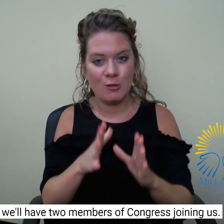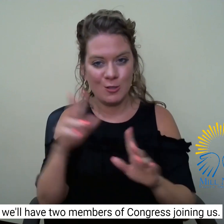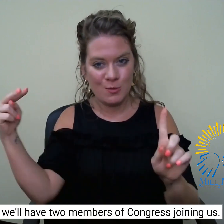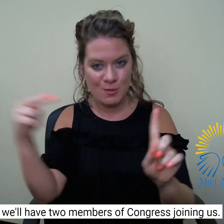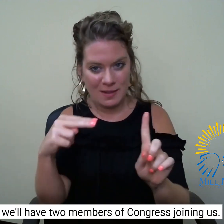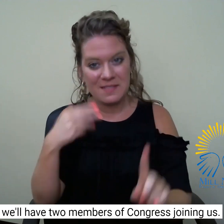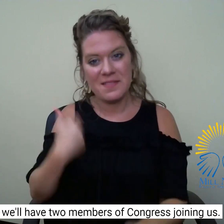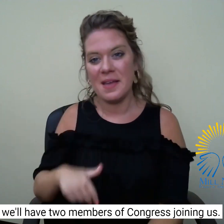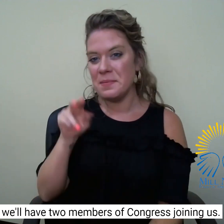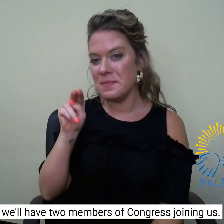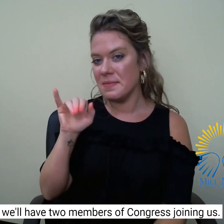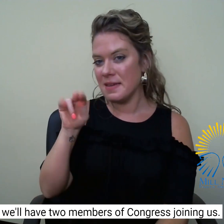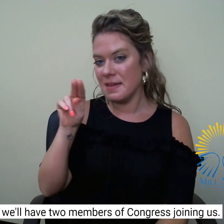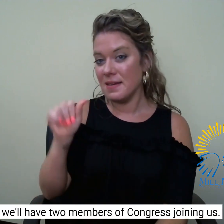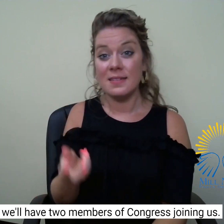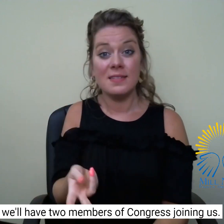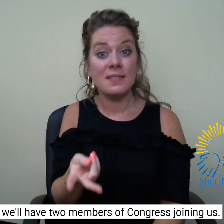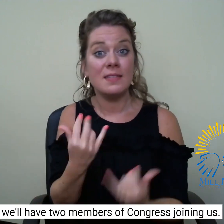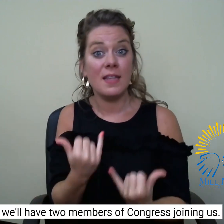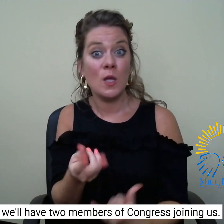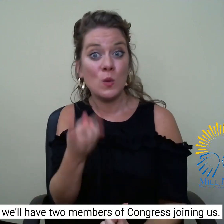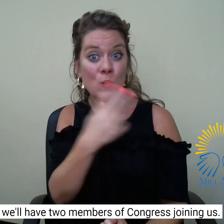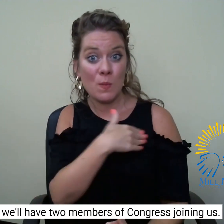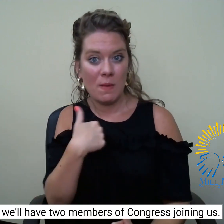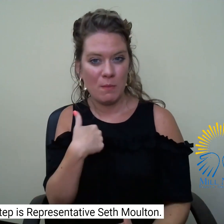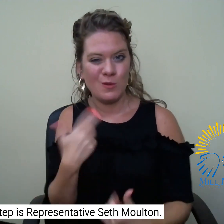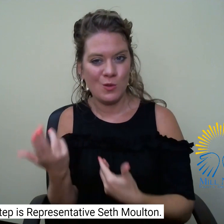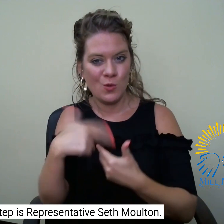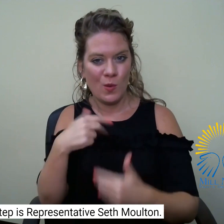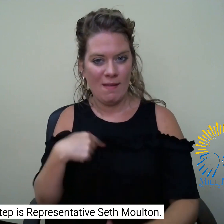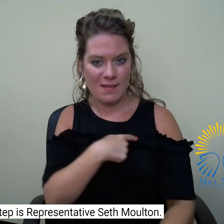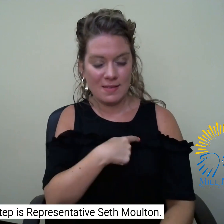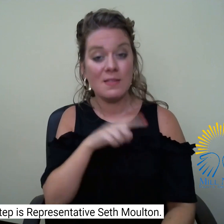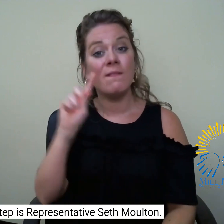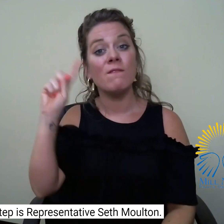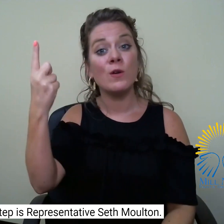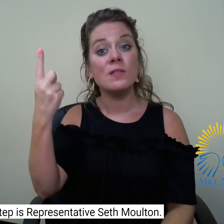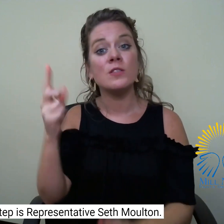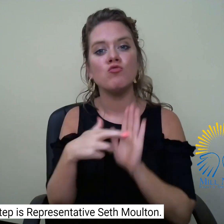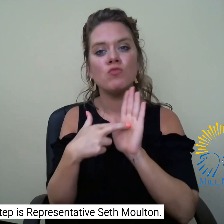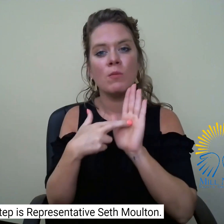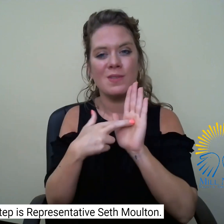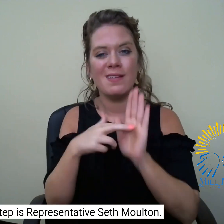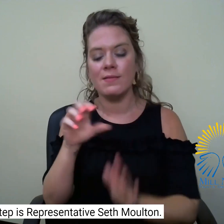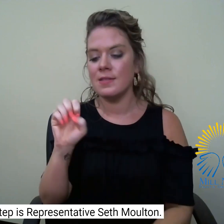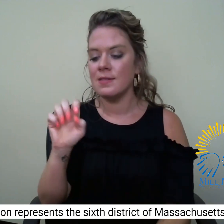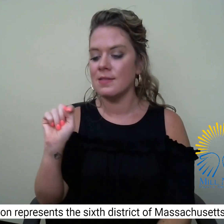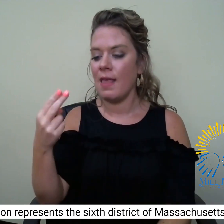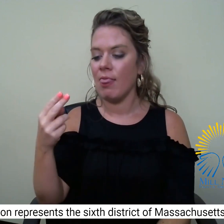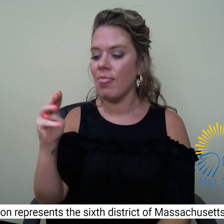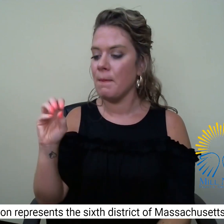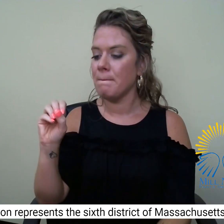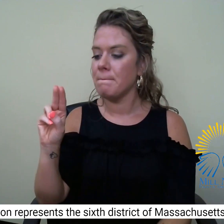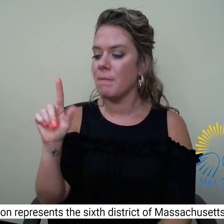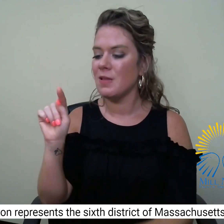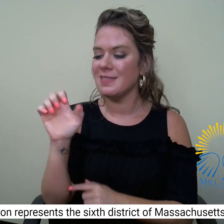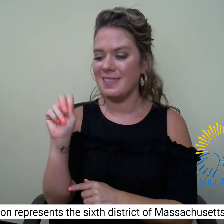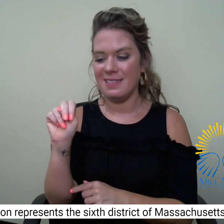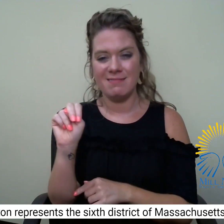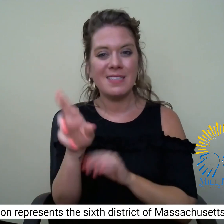Nina, and today we'll have 2 members of Congress joining us. First up is Representative Seth Moulton. Congressman Moulton represents the 6th